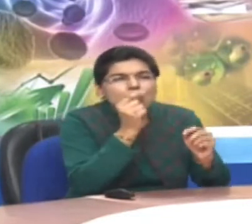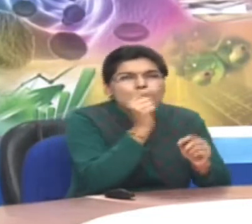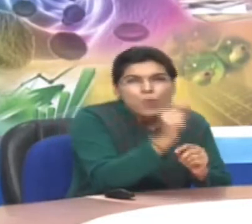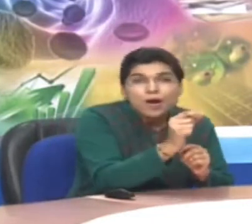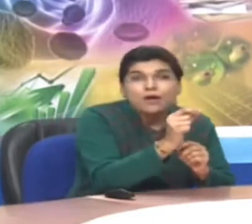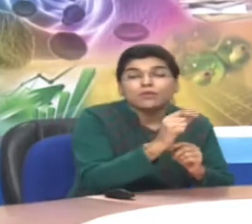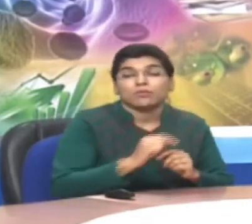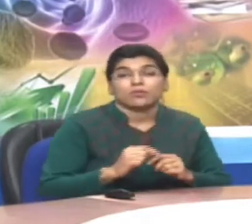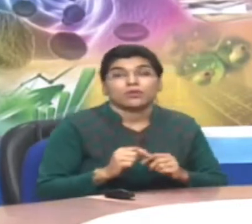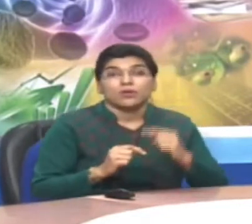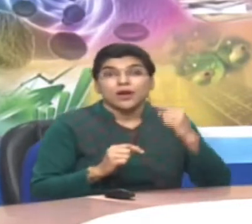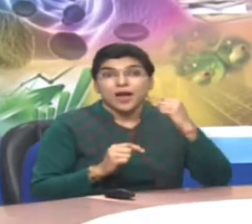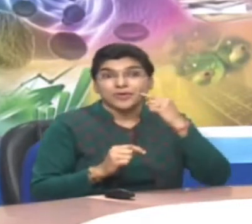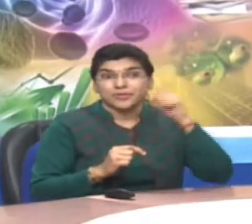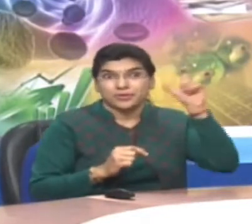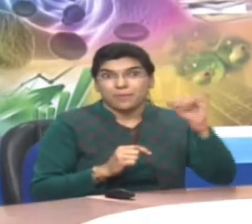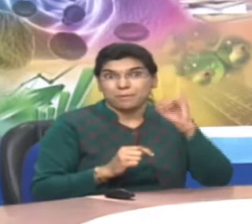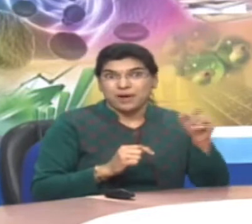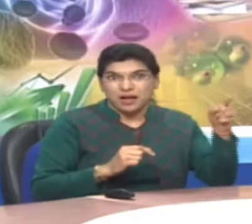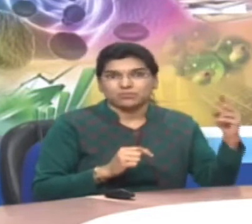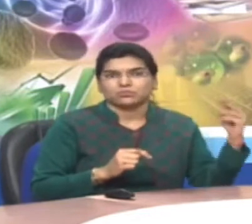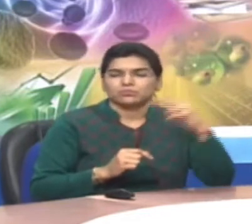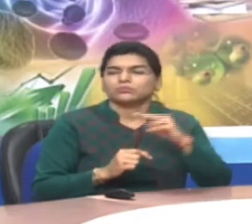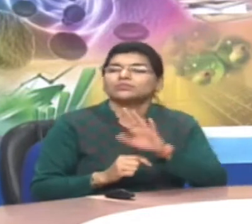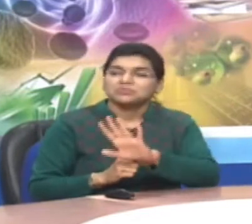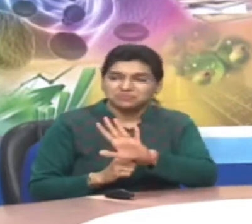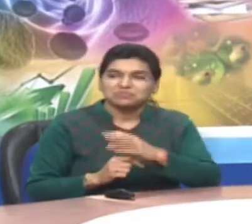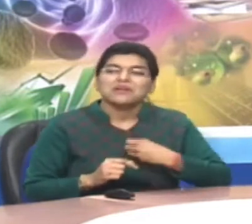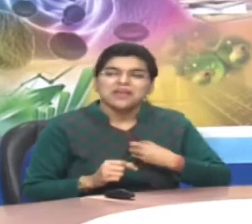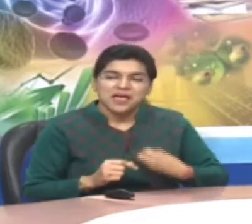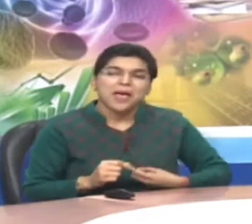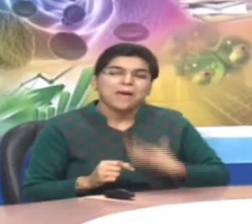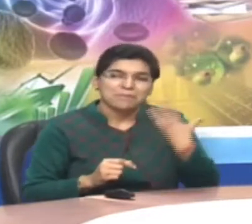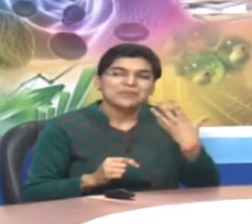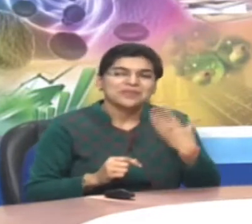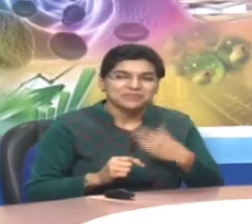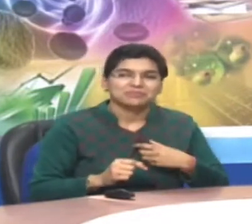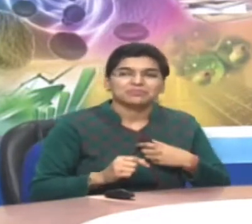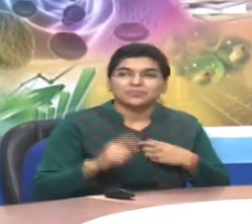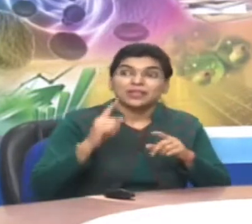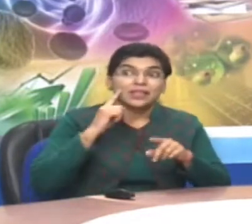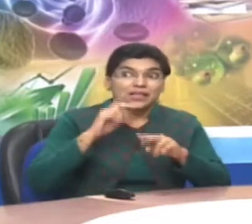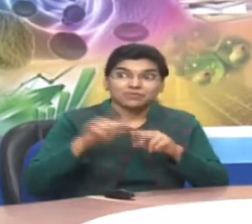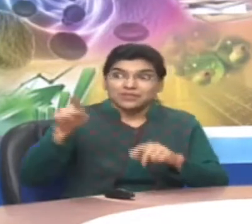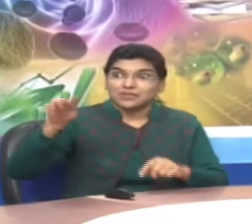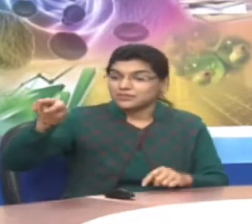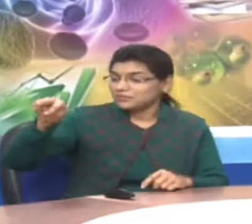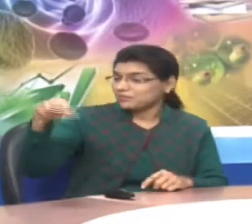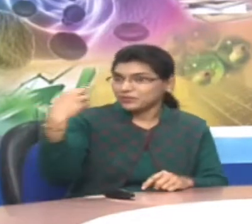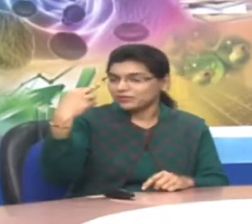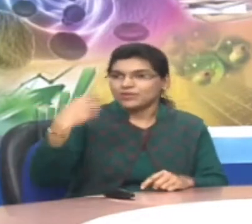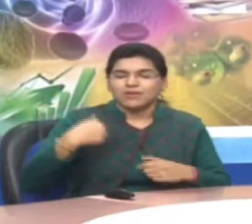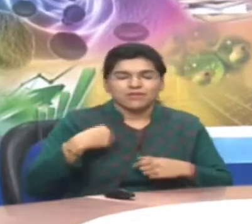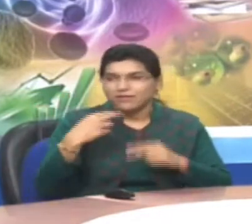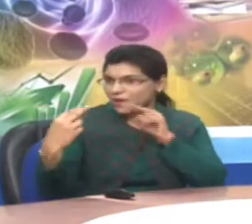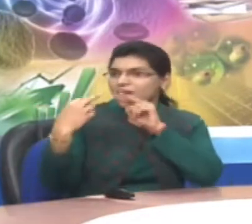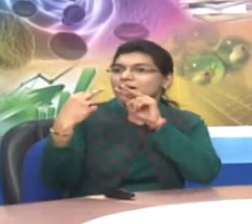Because he doesn't know the name. So intruder says, I am glad you are pleased to